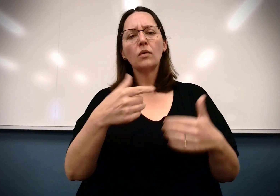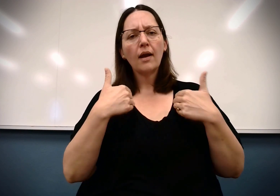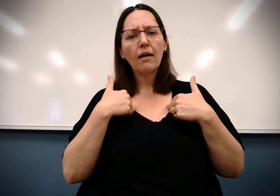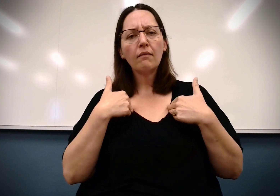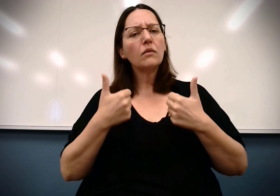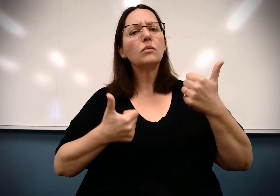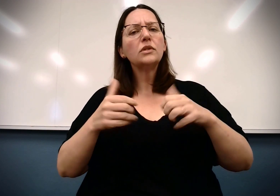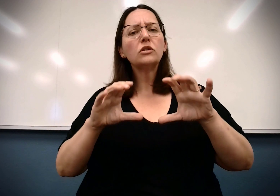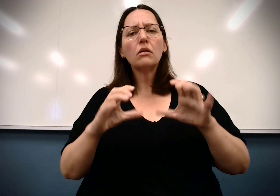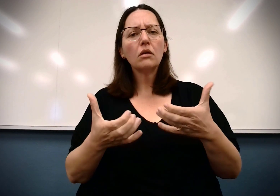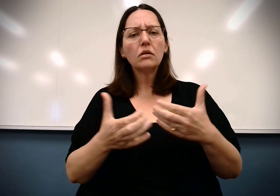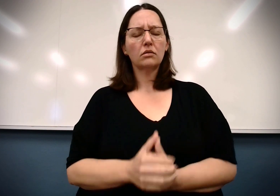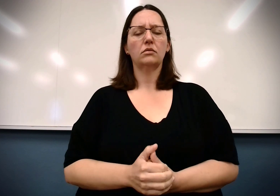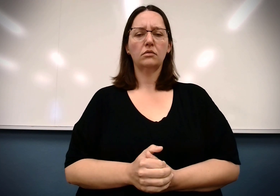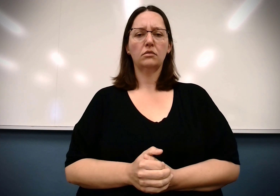So which class do you have?